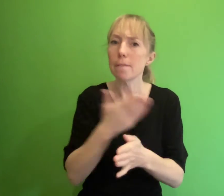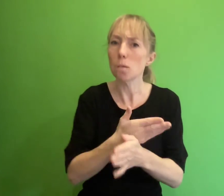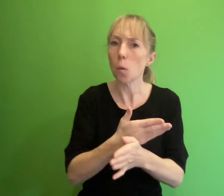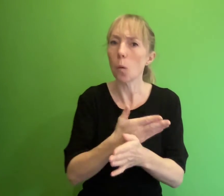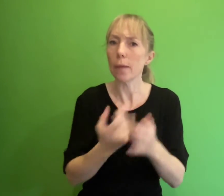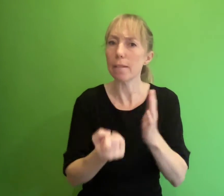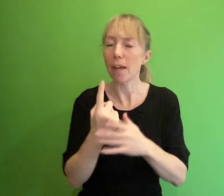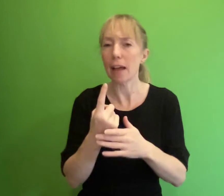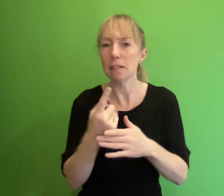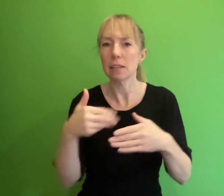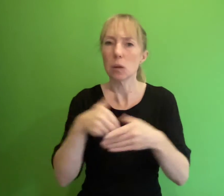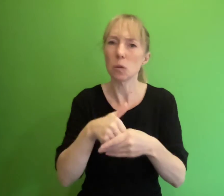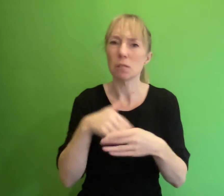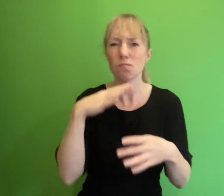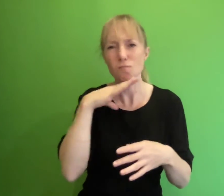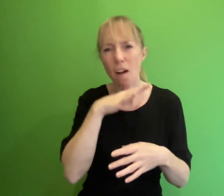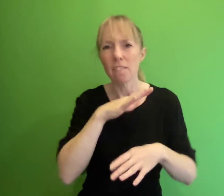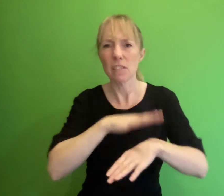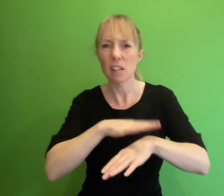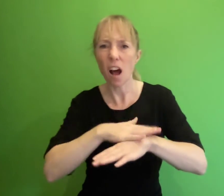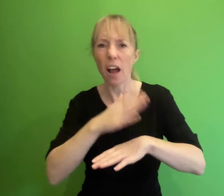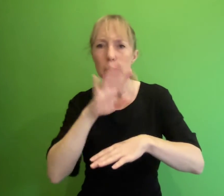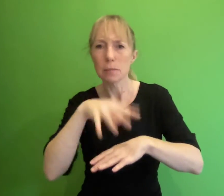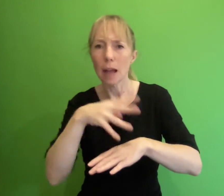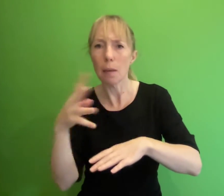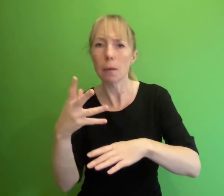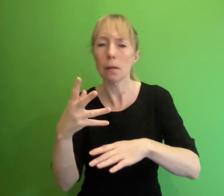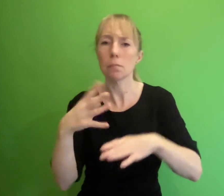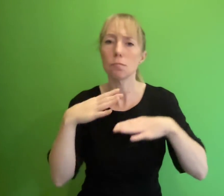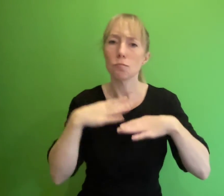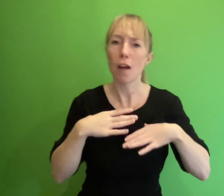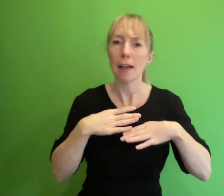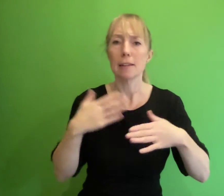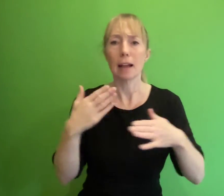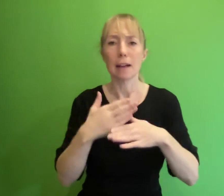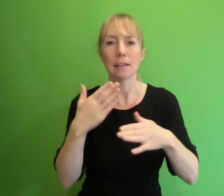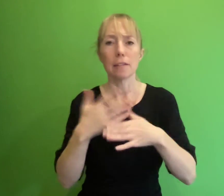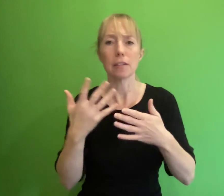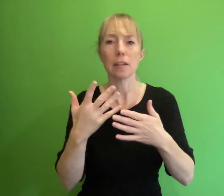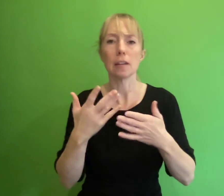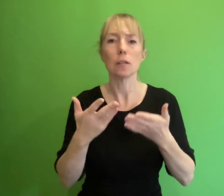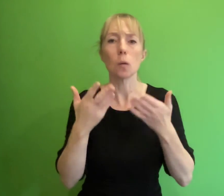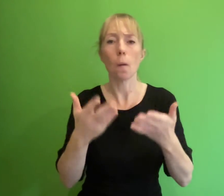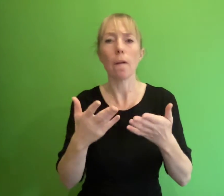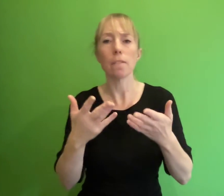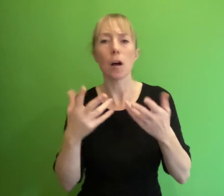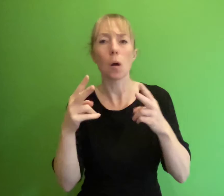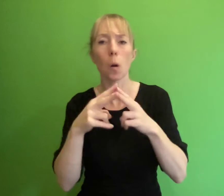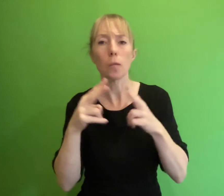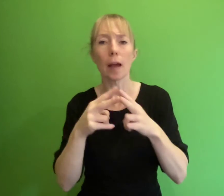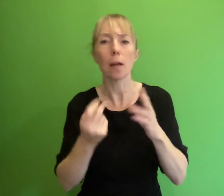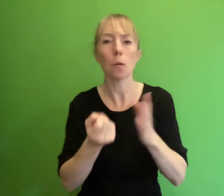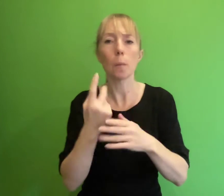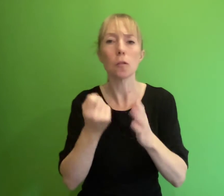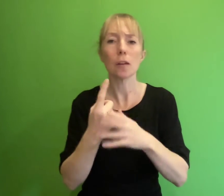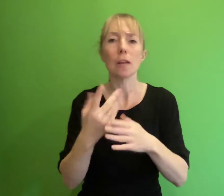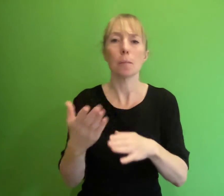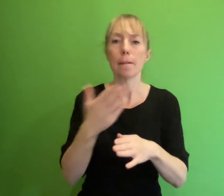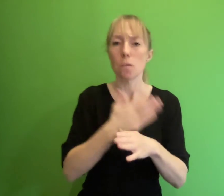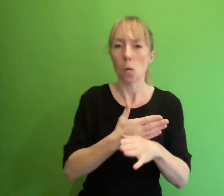timings, breaks, activities. They offer contact opportunities before and after the event.